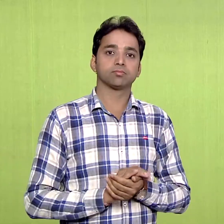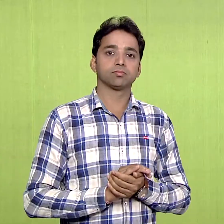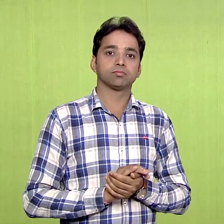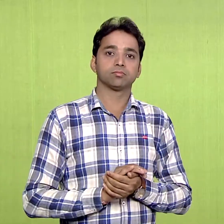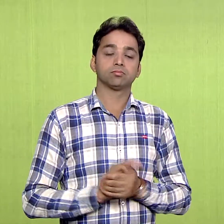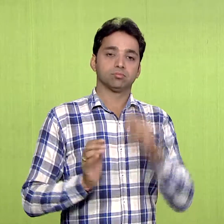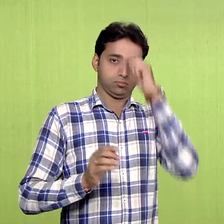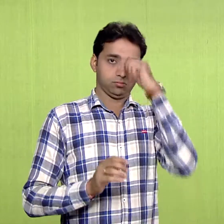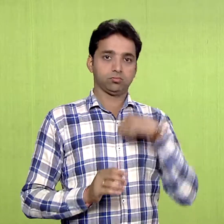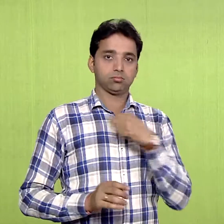churches,